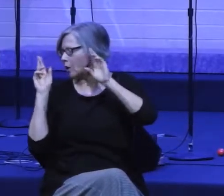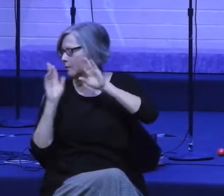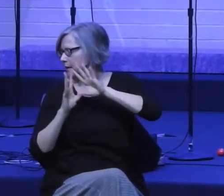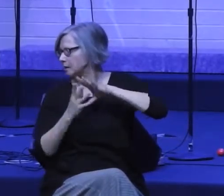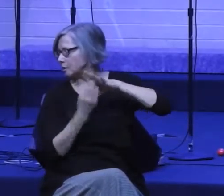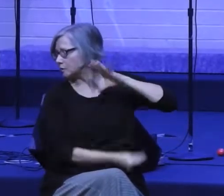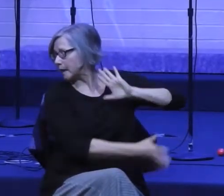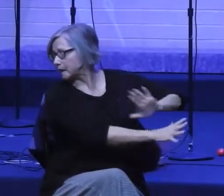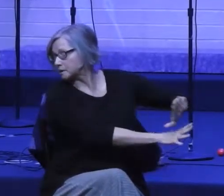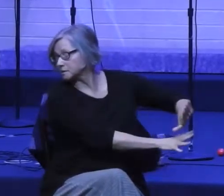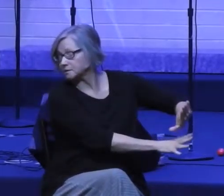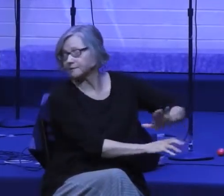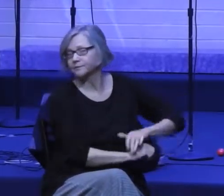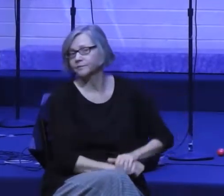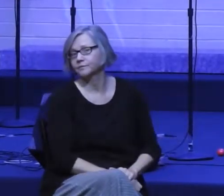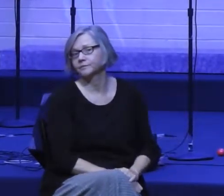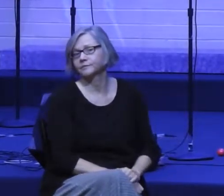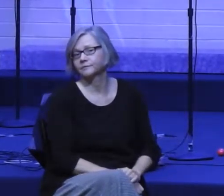doesn't work.